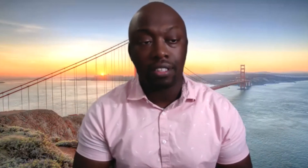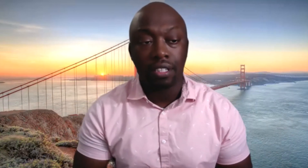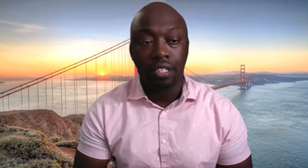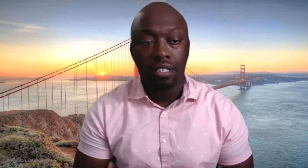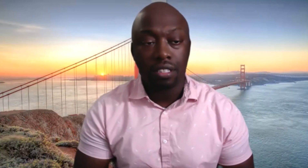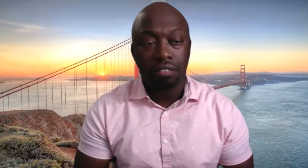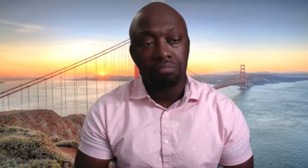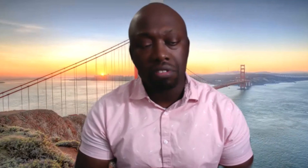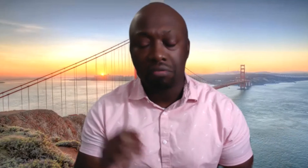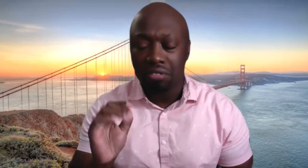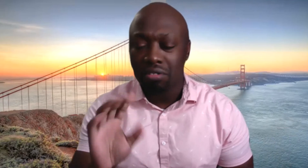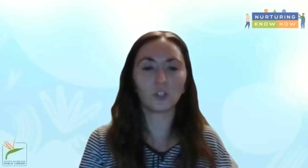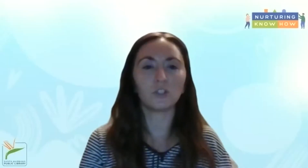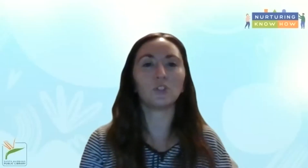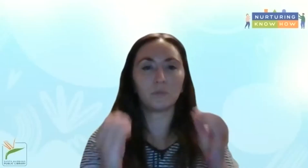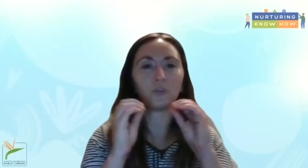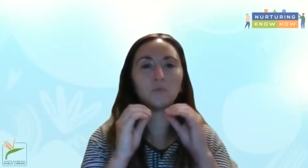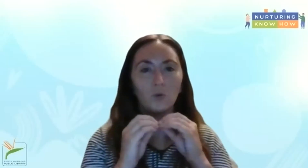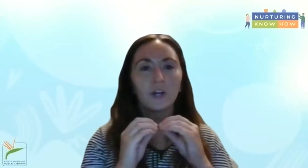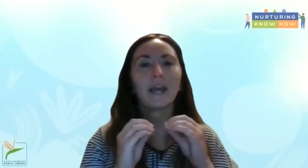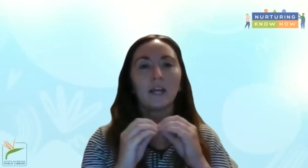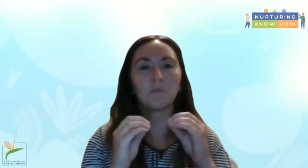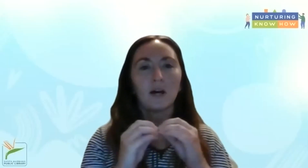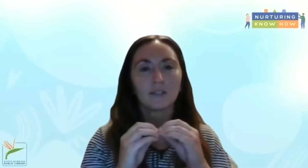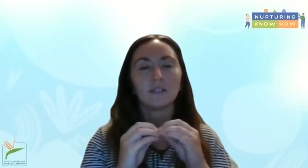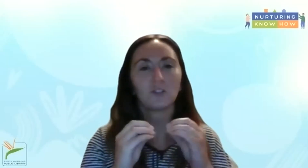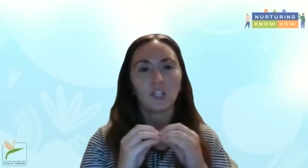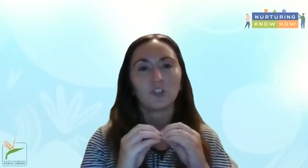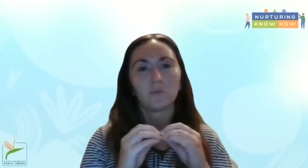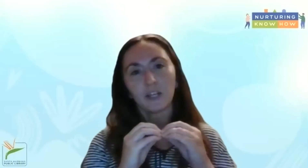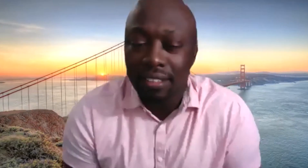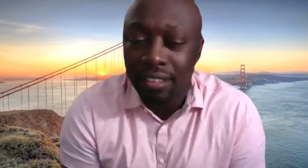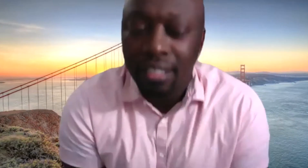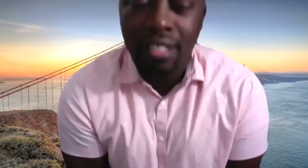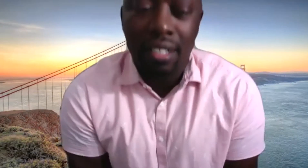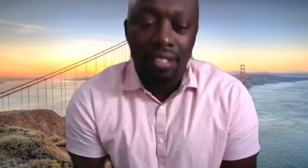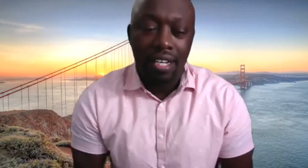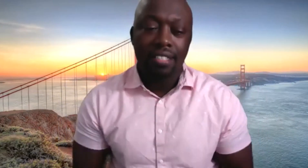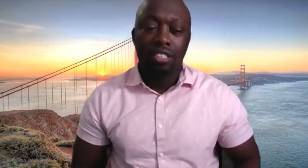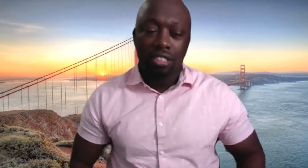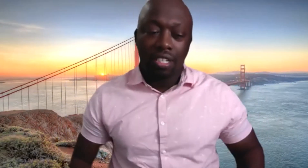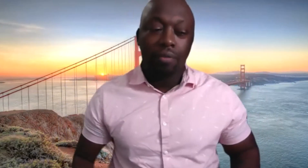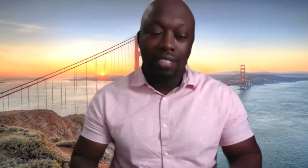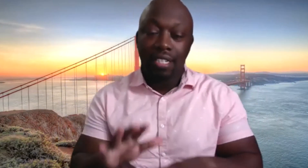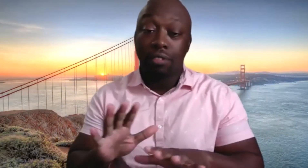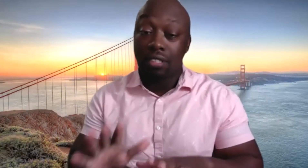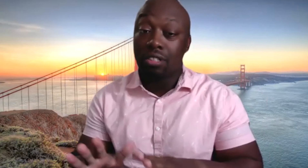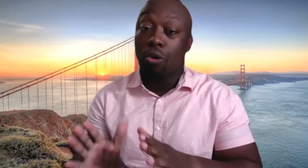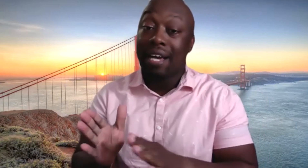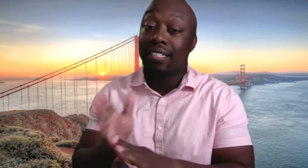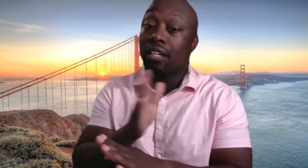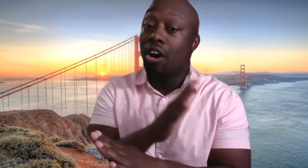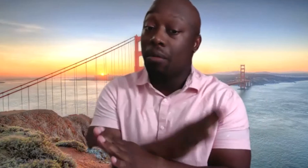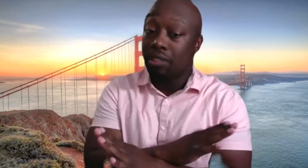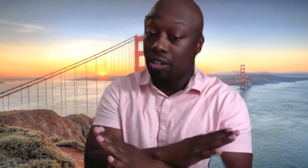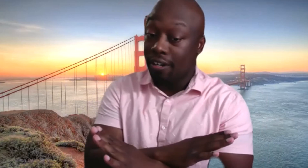languages. So you could do both more and mom interchangeably. Yes. And I would say go